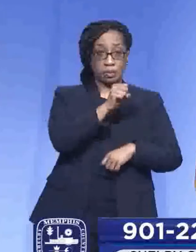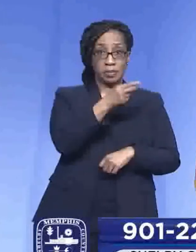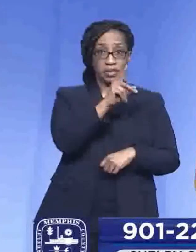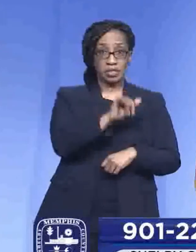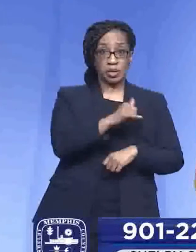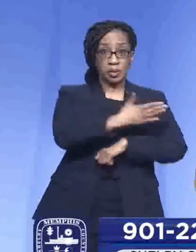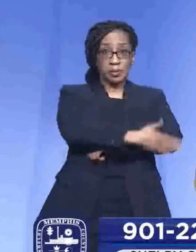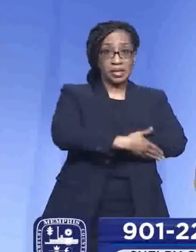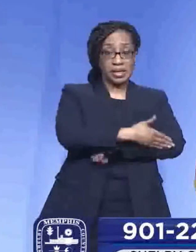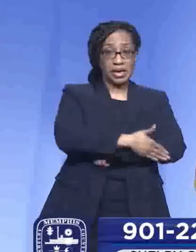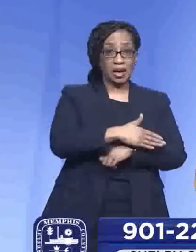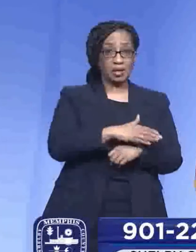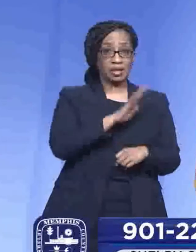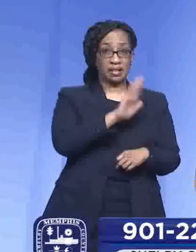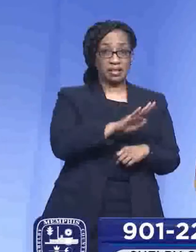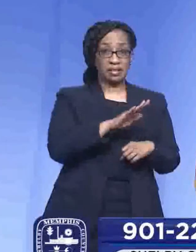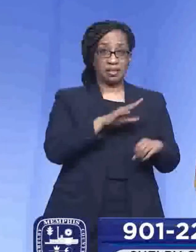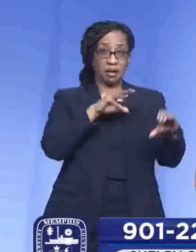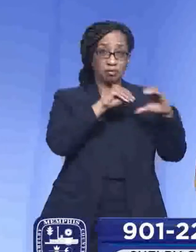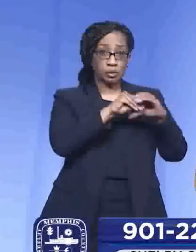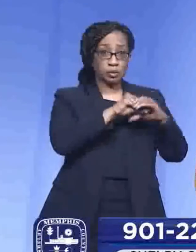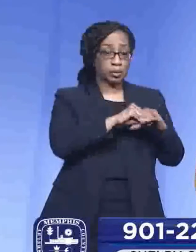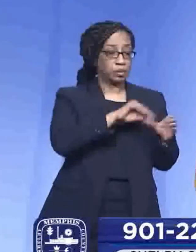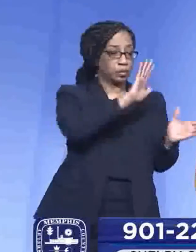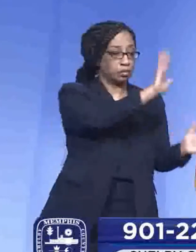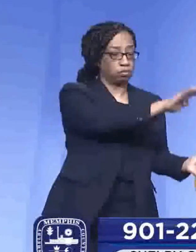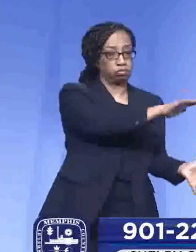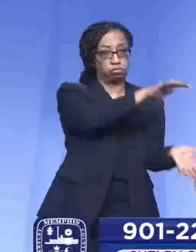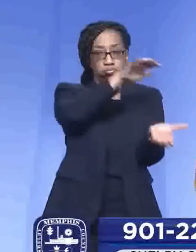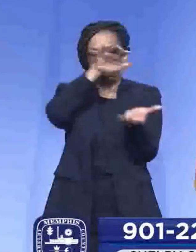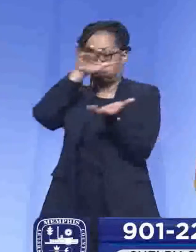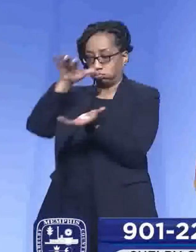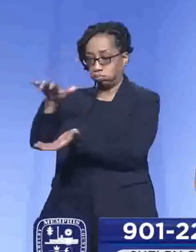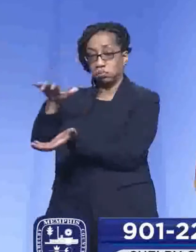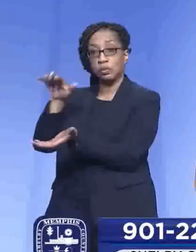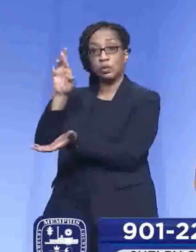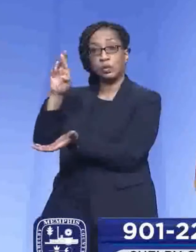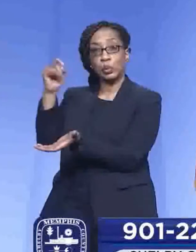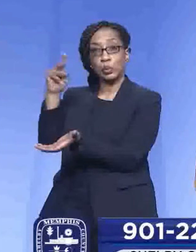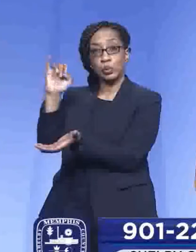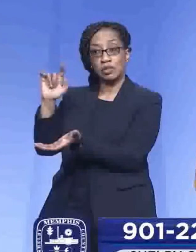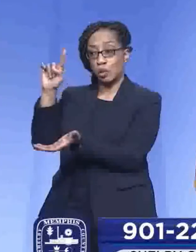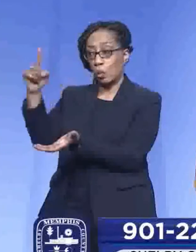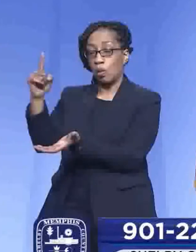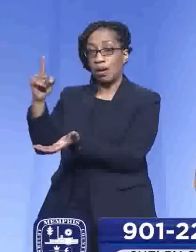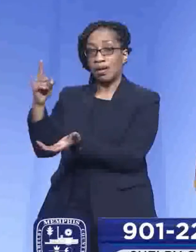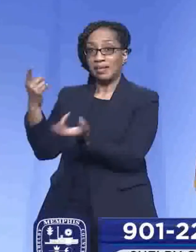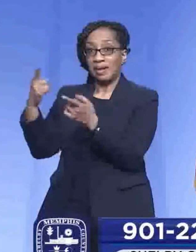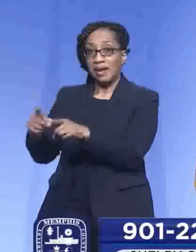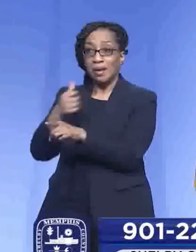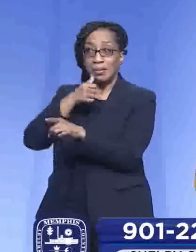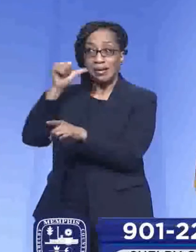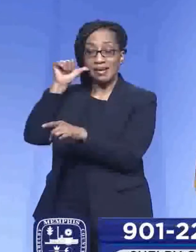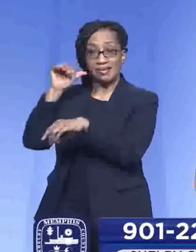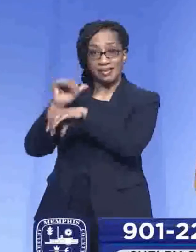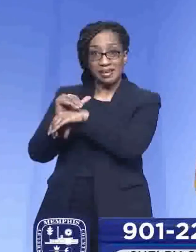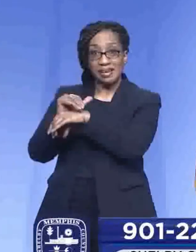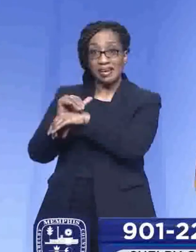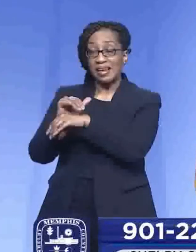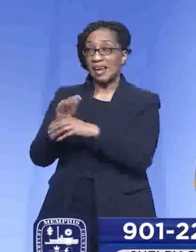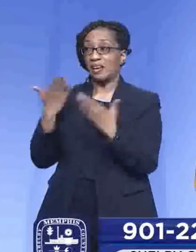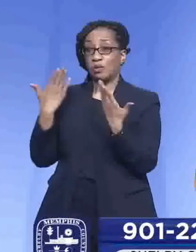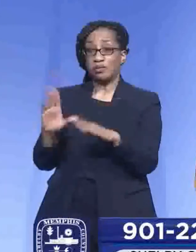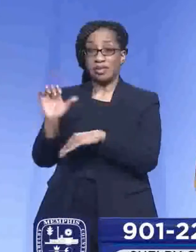Department storage unit over to Regional One's storage unit. That happened last evening, and it was completed at